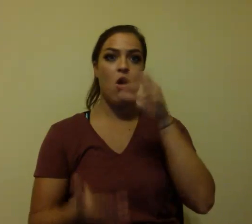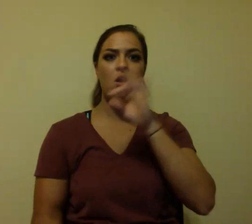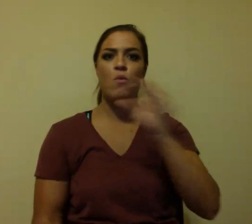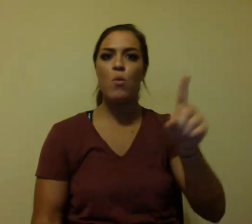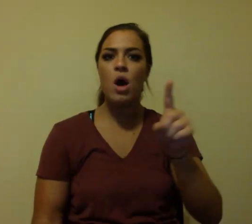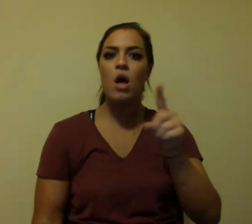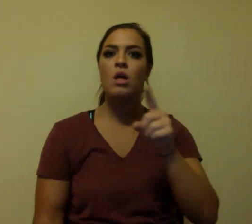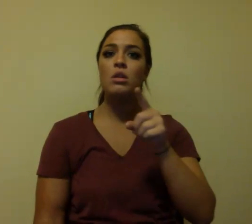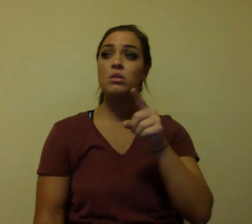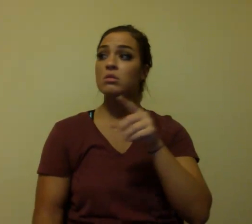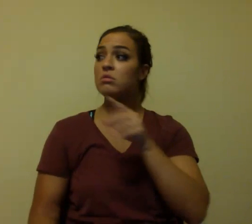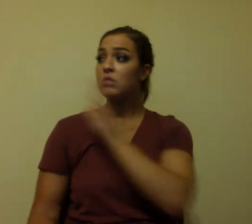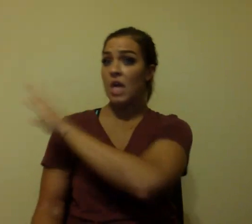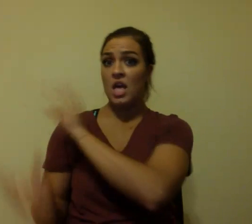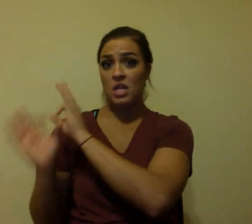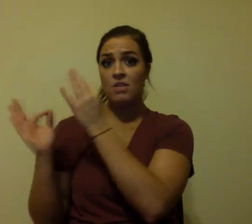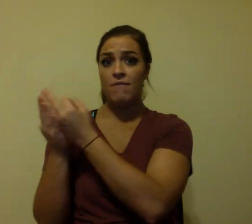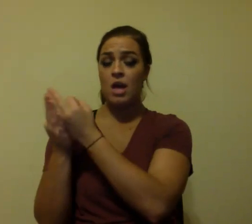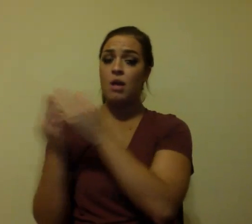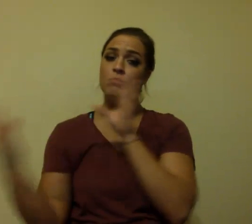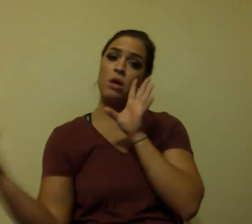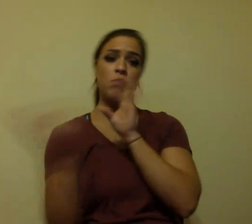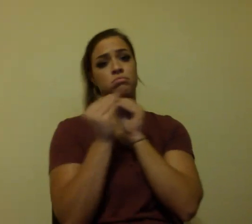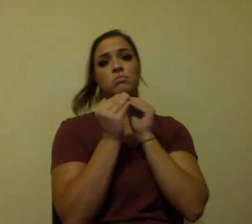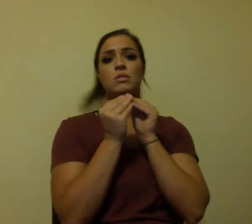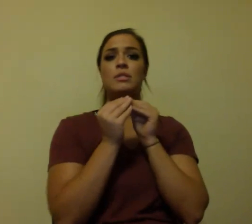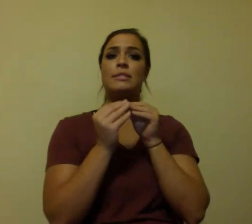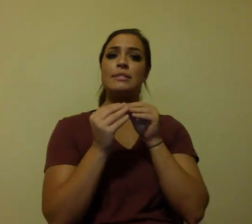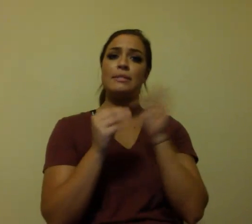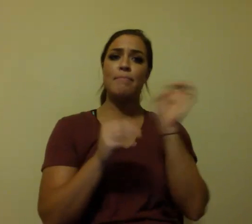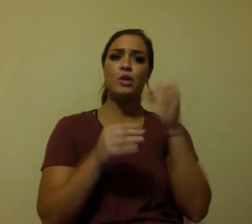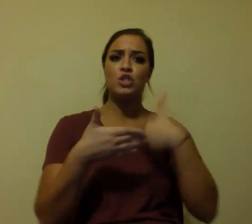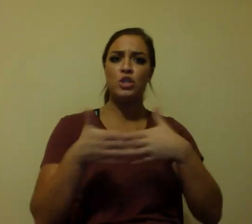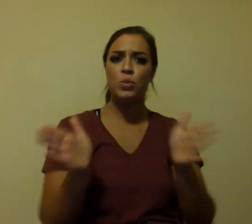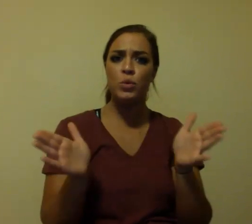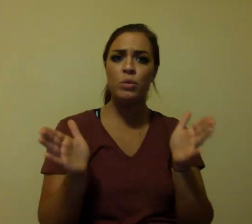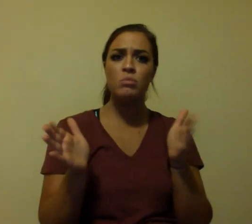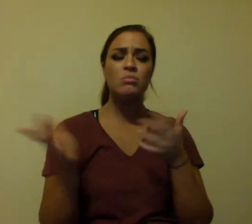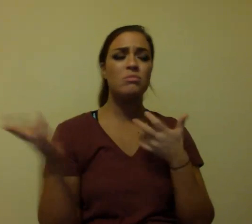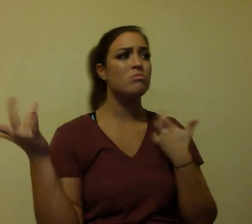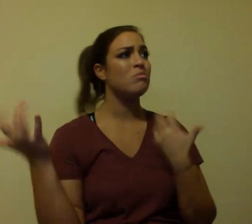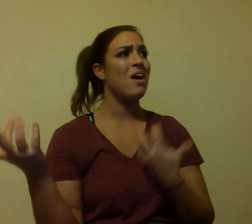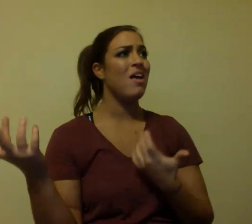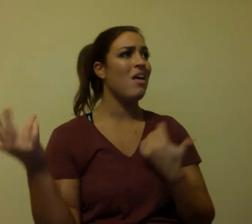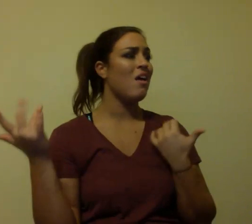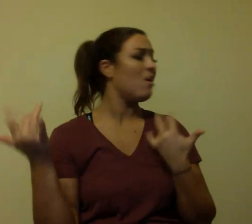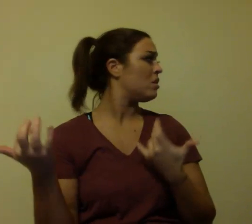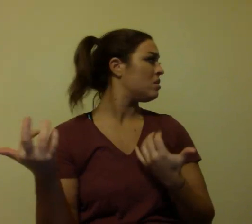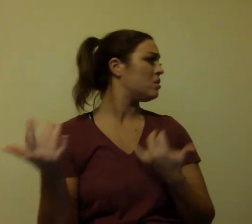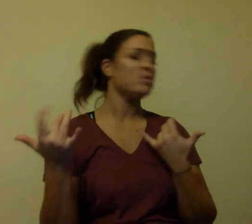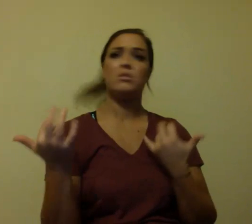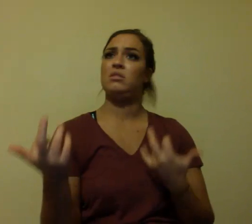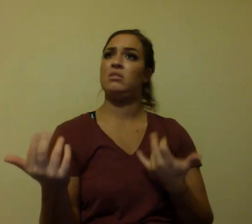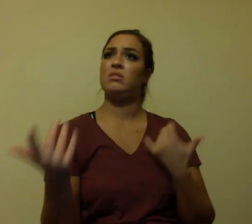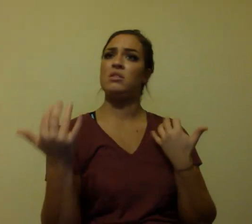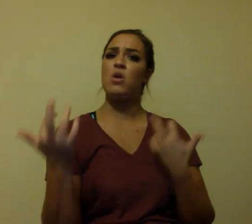waited for what seemed like forever, until finally a doctor came out. But rather than taking us out back to see